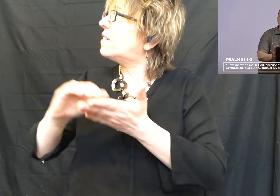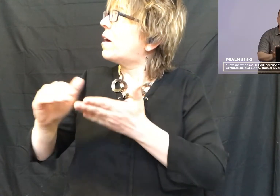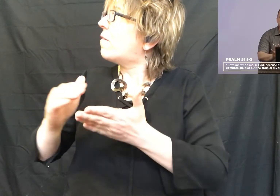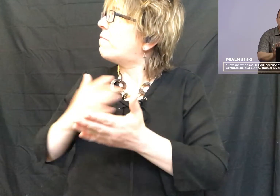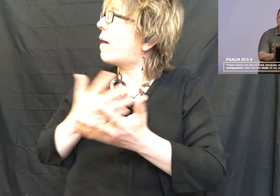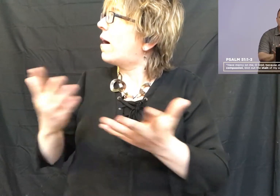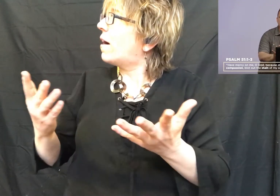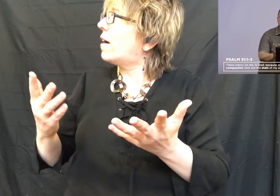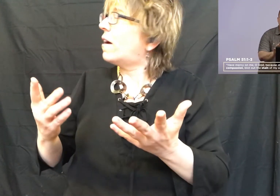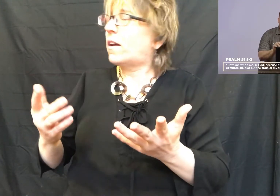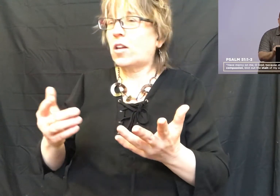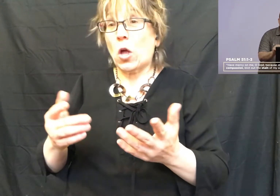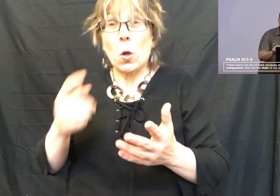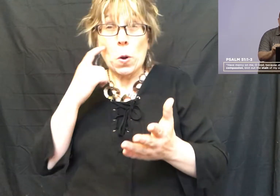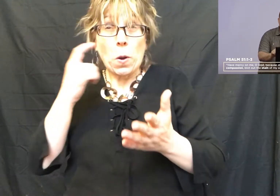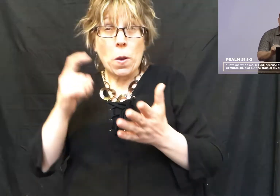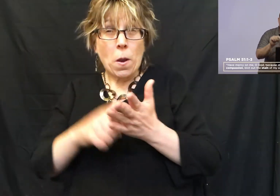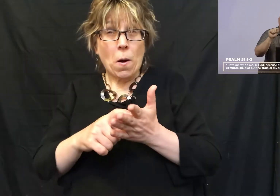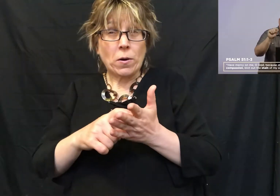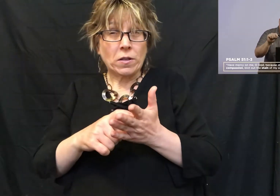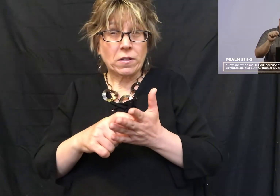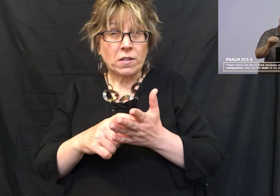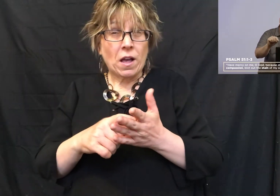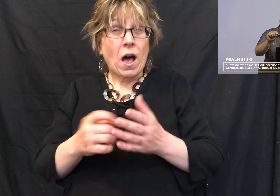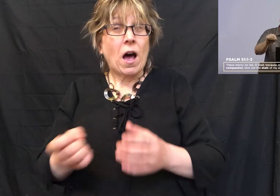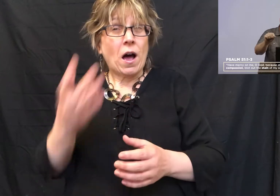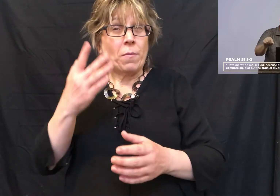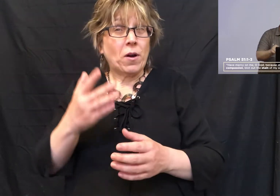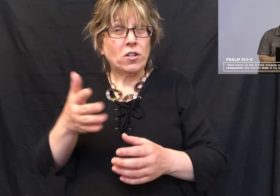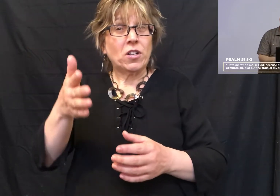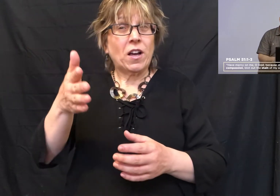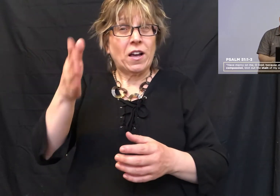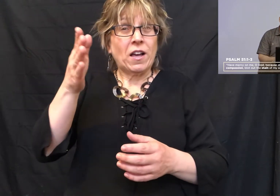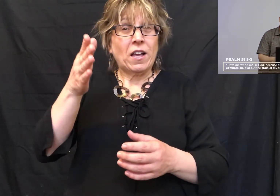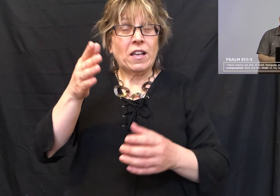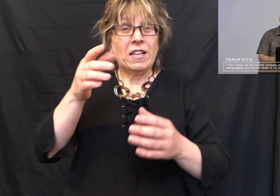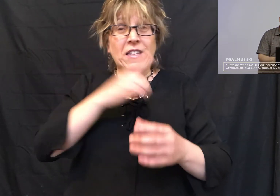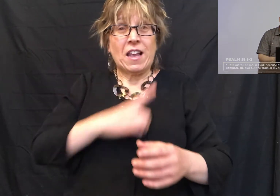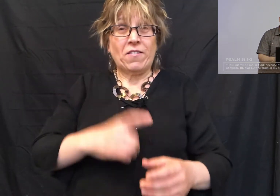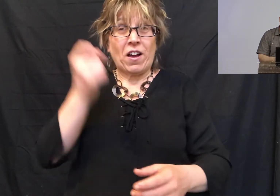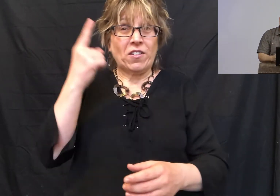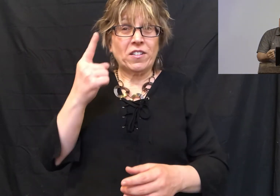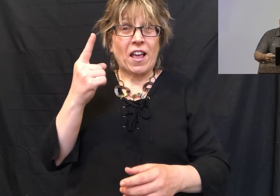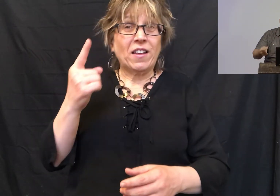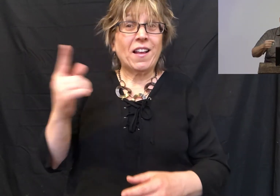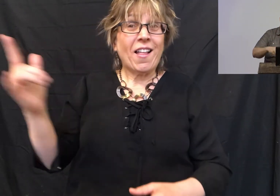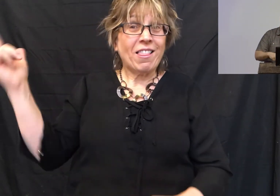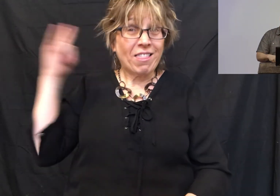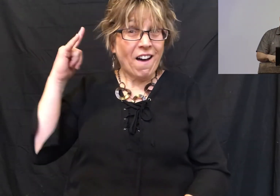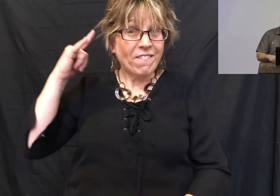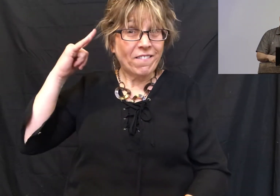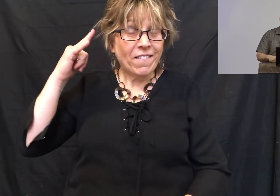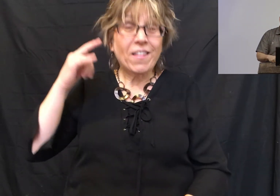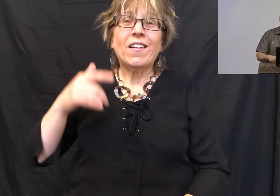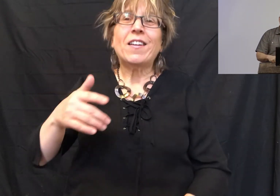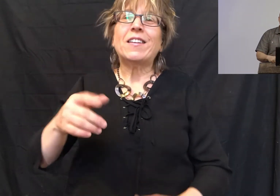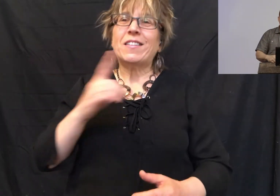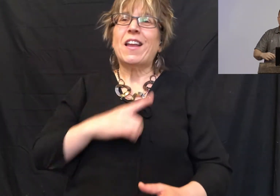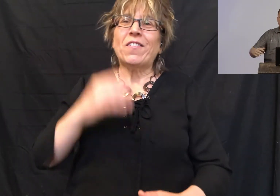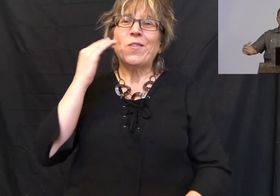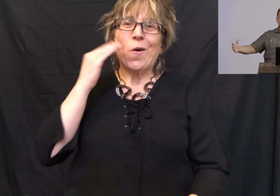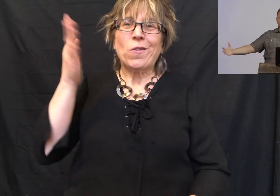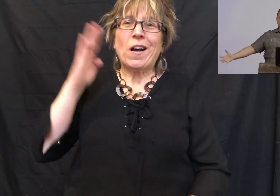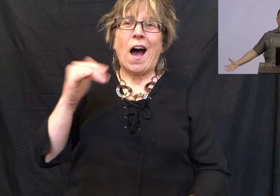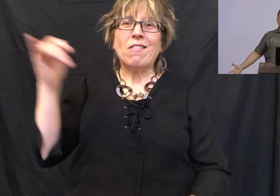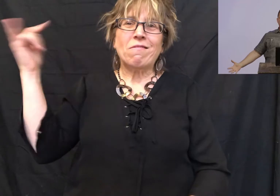did you notice how much David understood God's love for him? He knew that he was loved by God. And